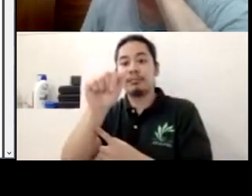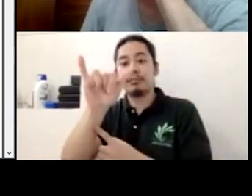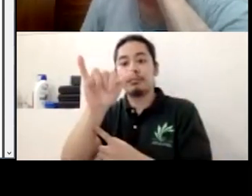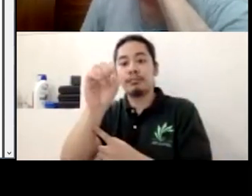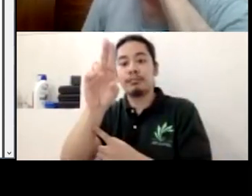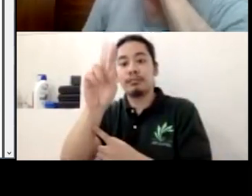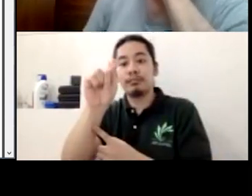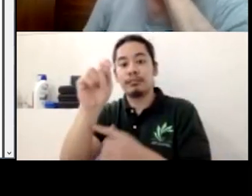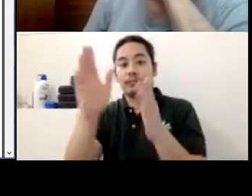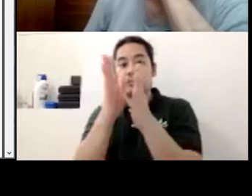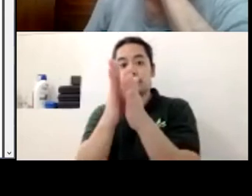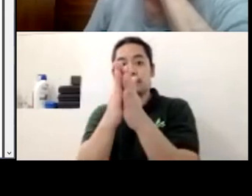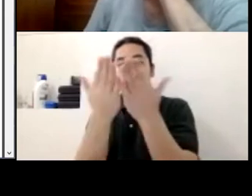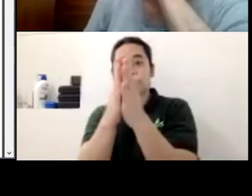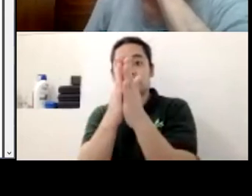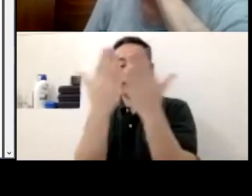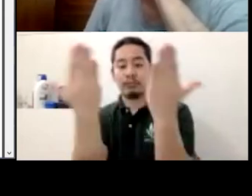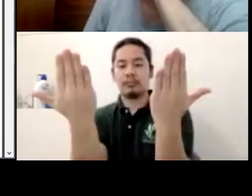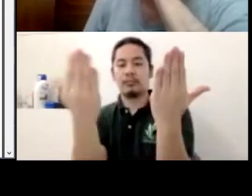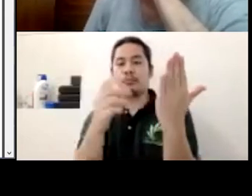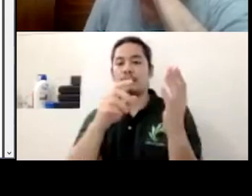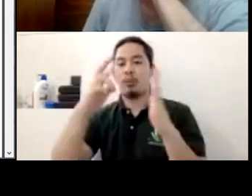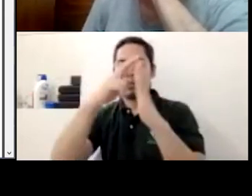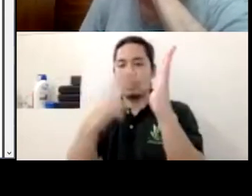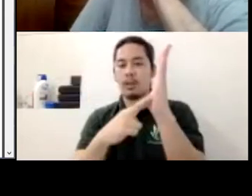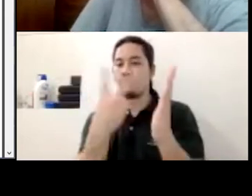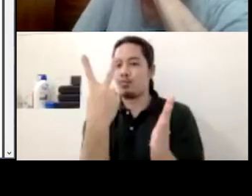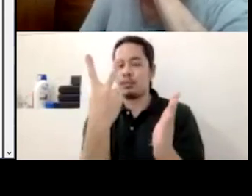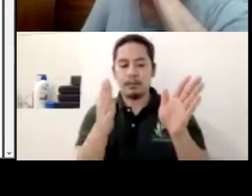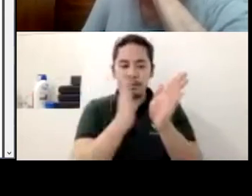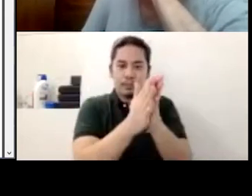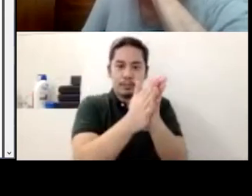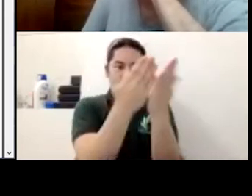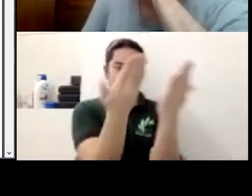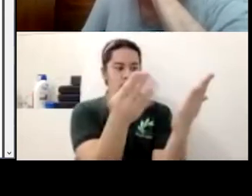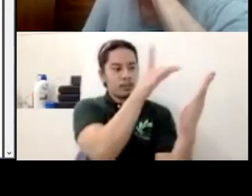because I was Think about it. thinking in terms of layout for the book.